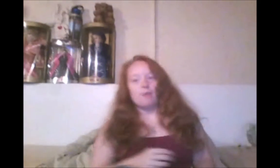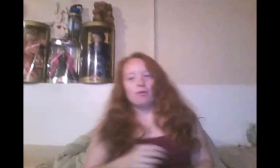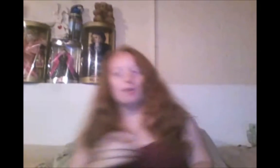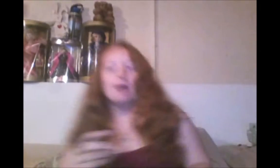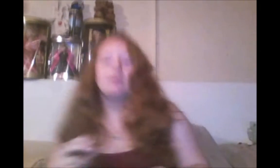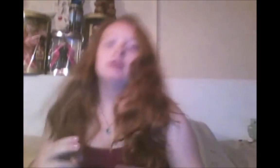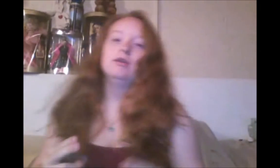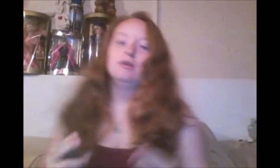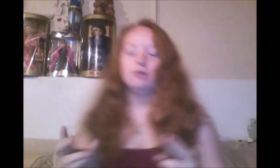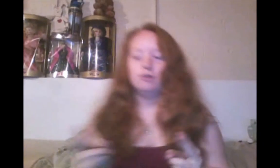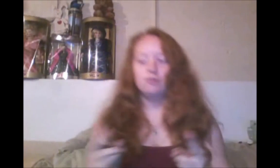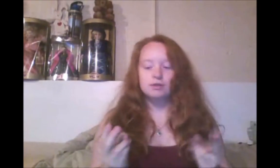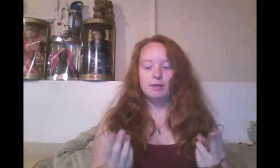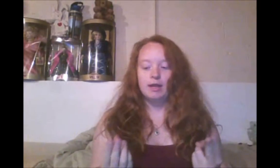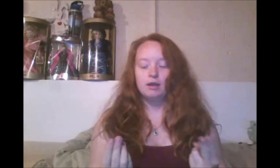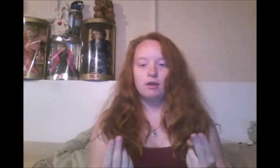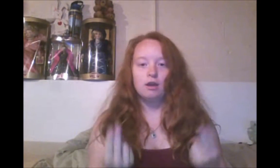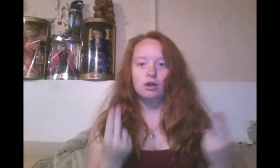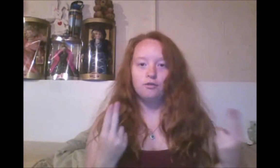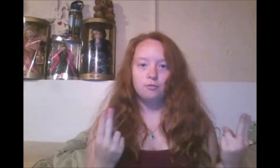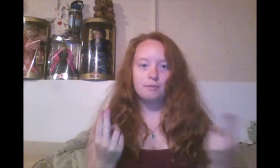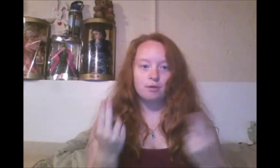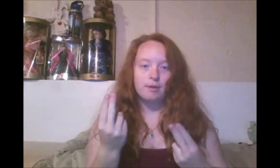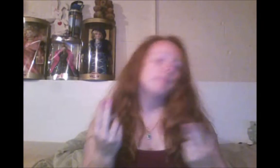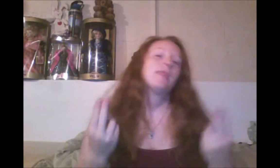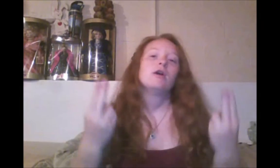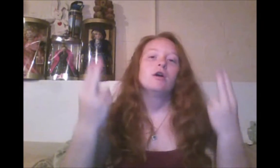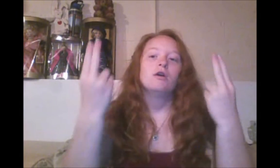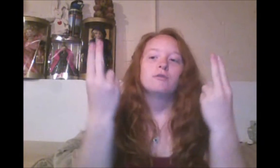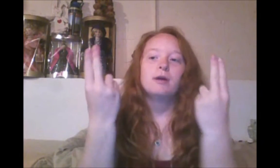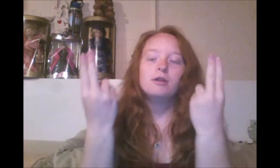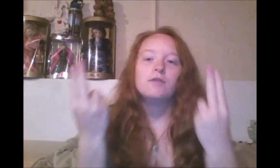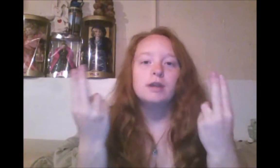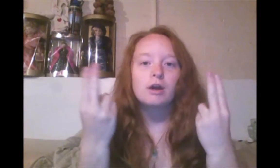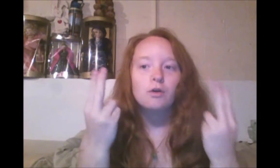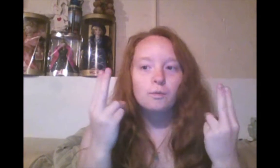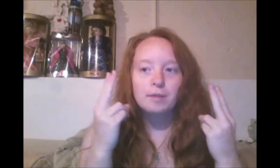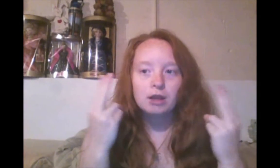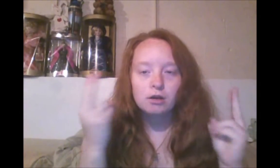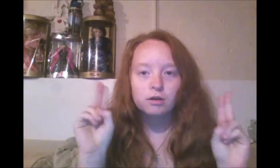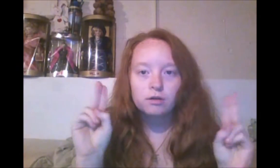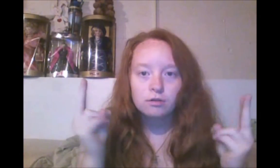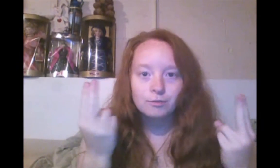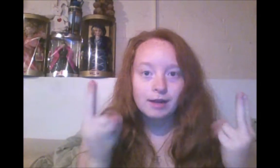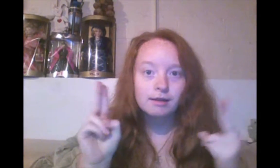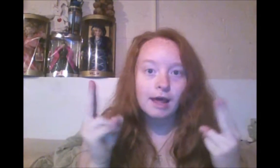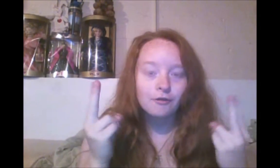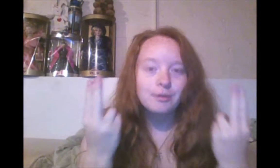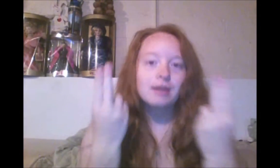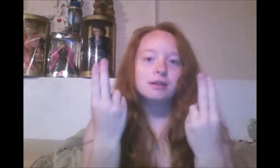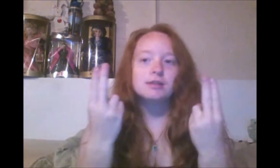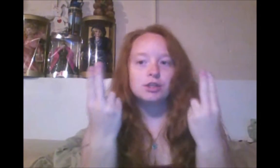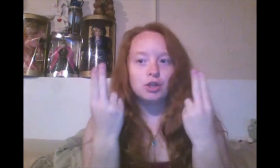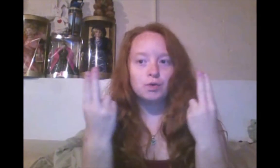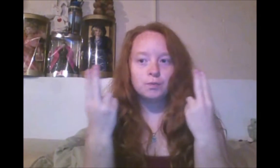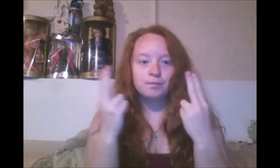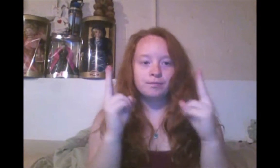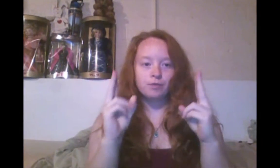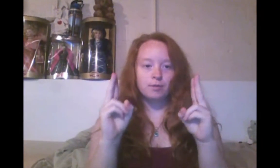with rabbit, you're going to make, I don't know if you remember, but from my other video, we made, when I did alphabet, this is U. You're making